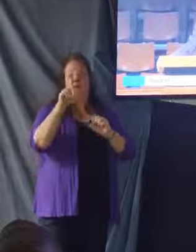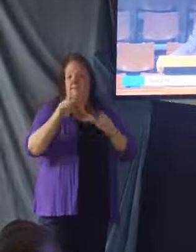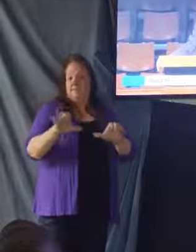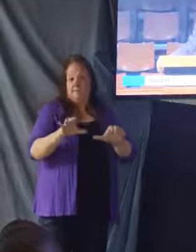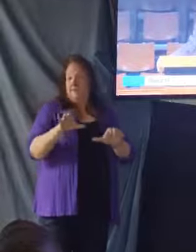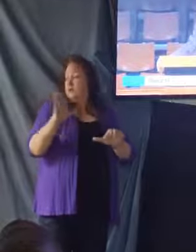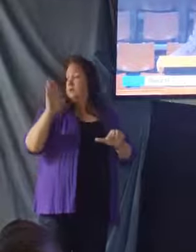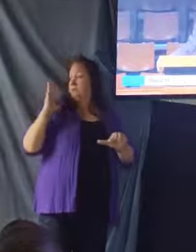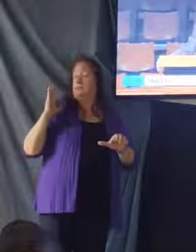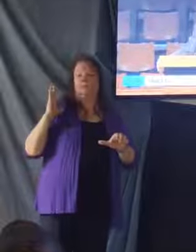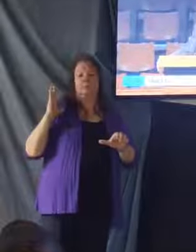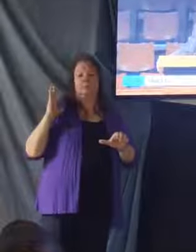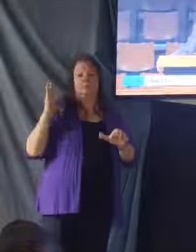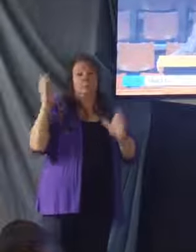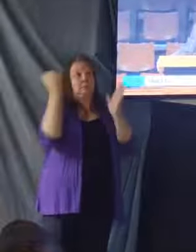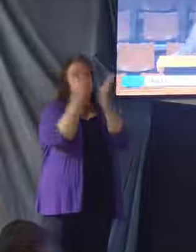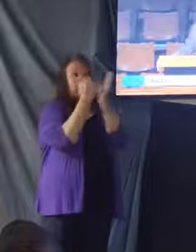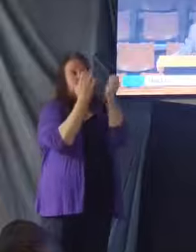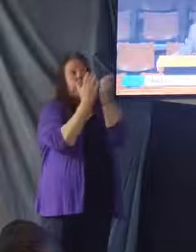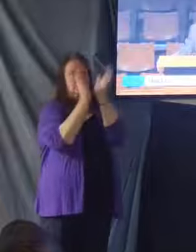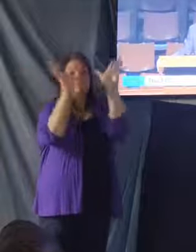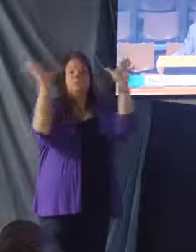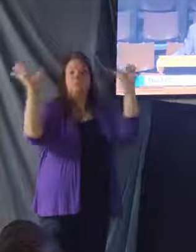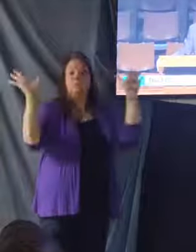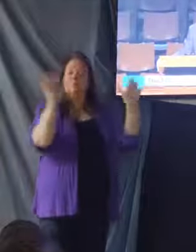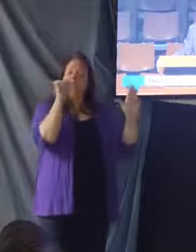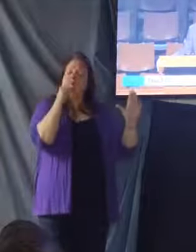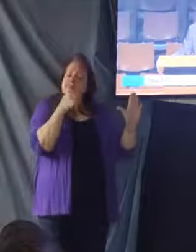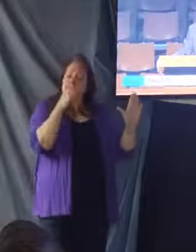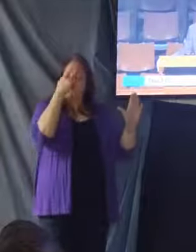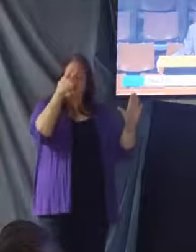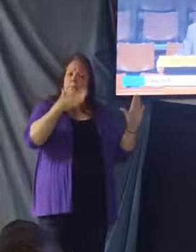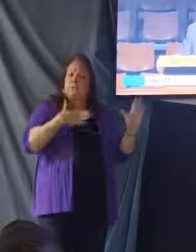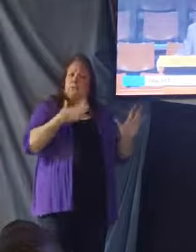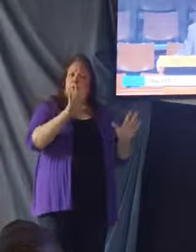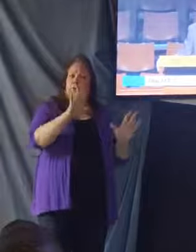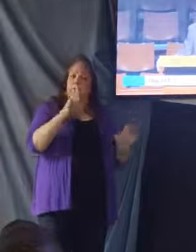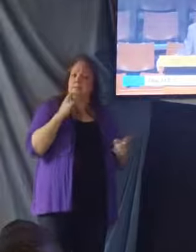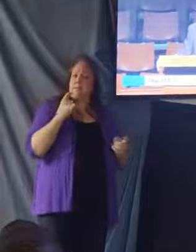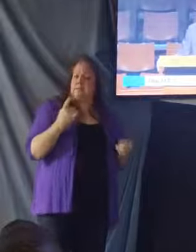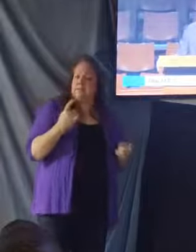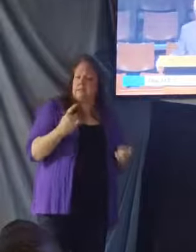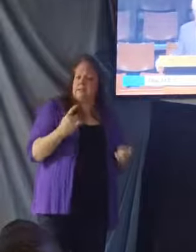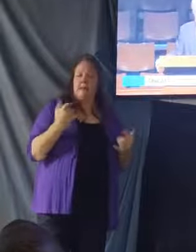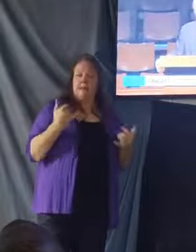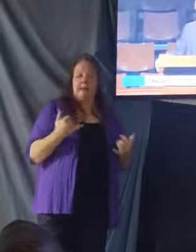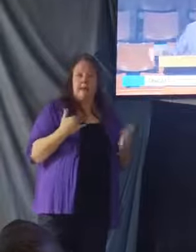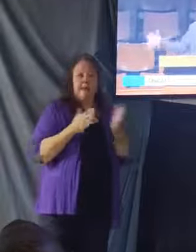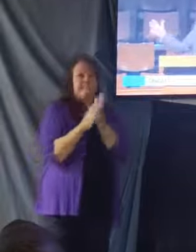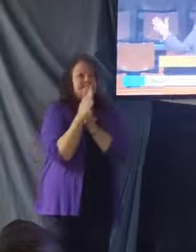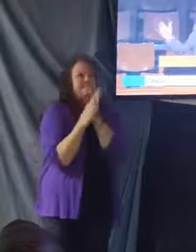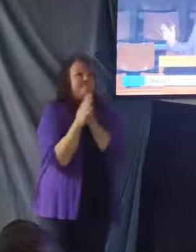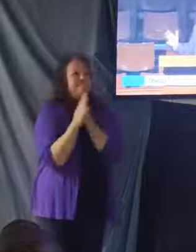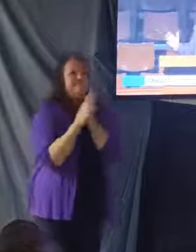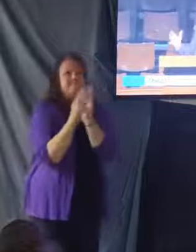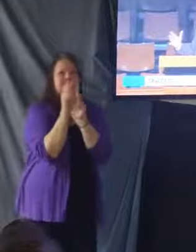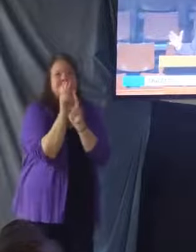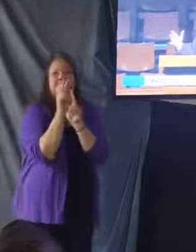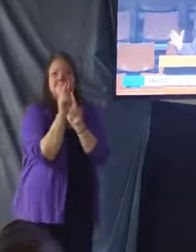us when he appeared on the earth to suffer and die for our sin. And we're looking with anticipation to all